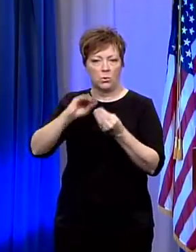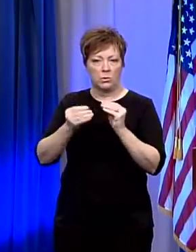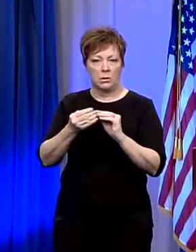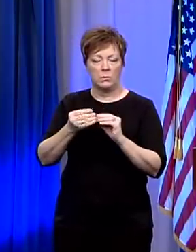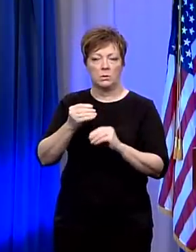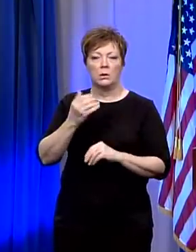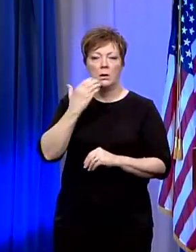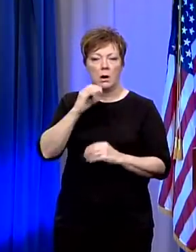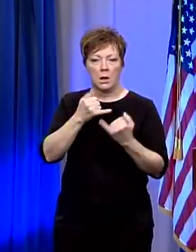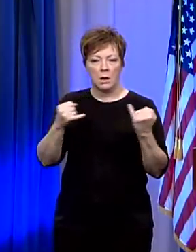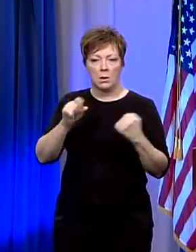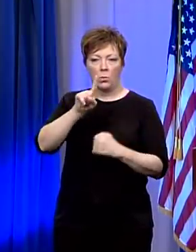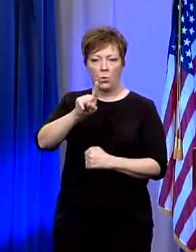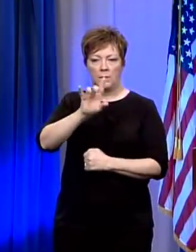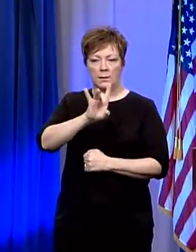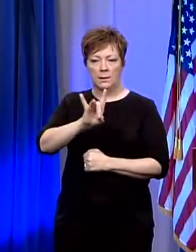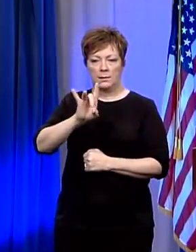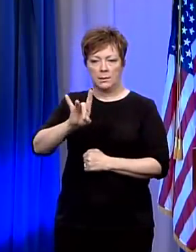hotline number